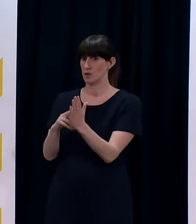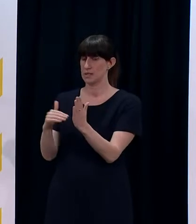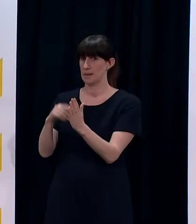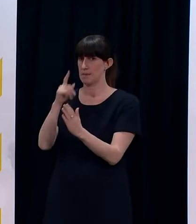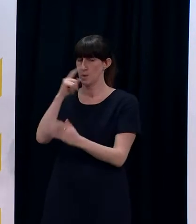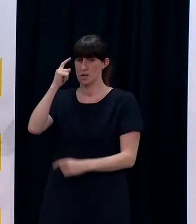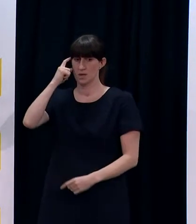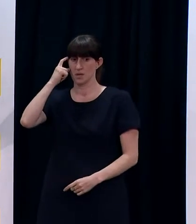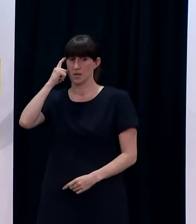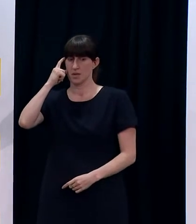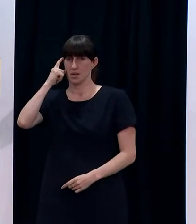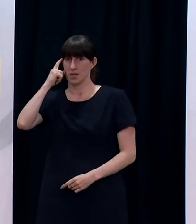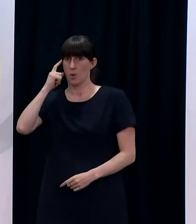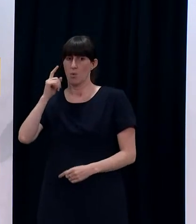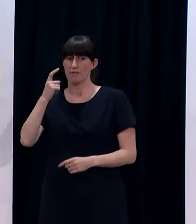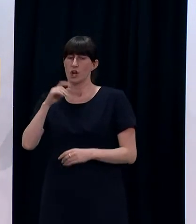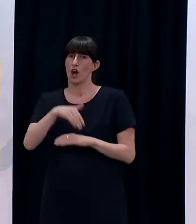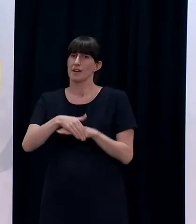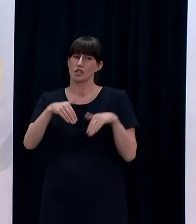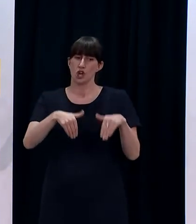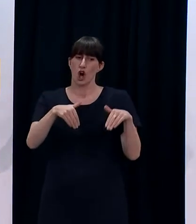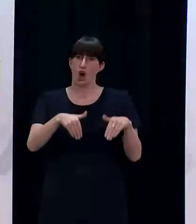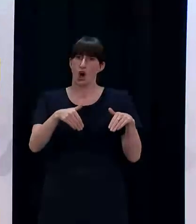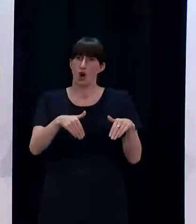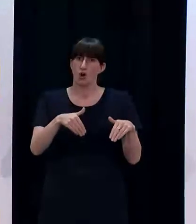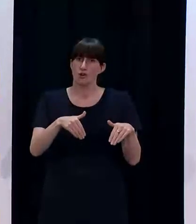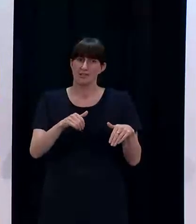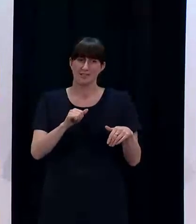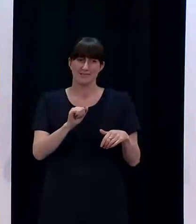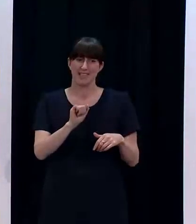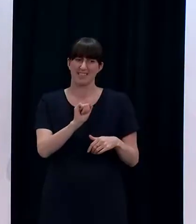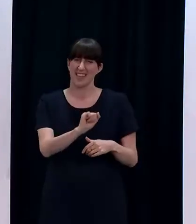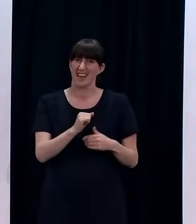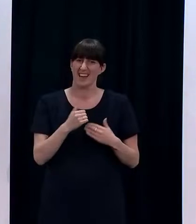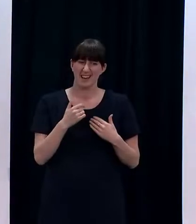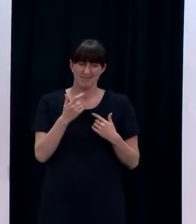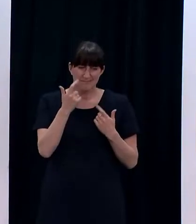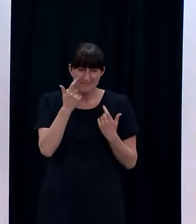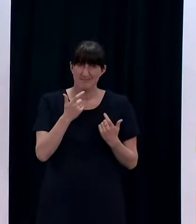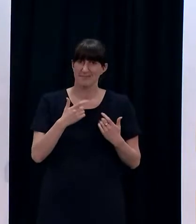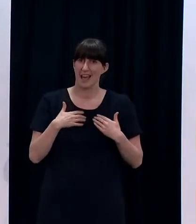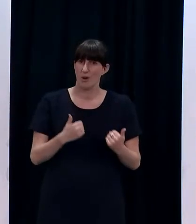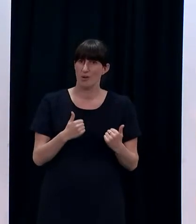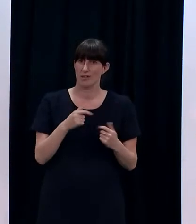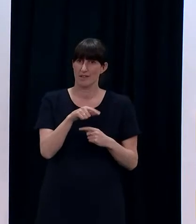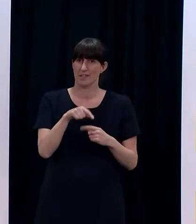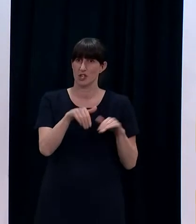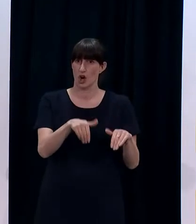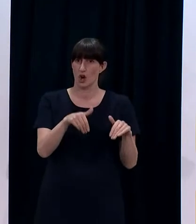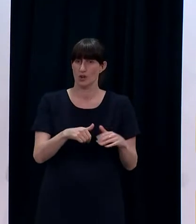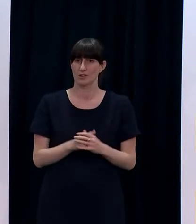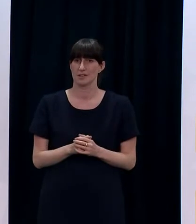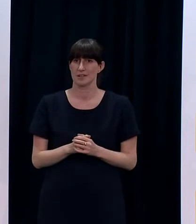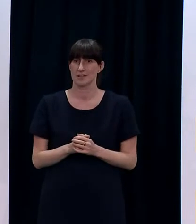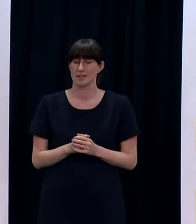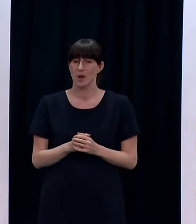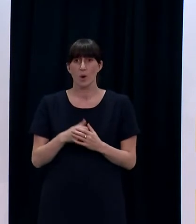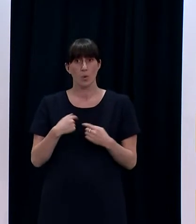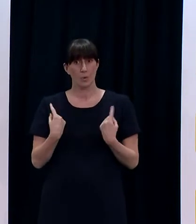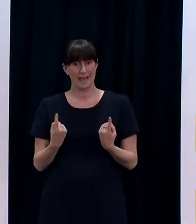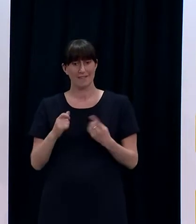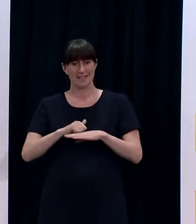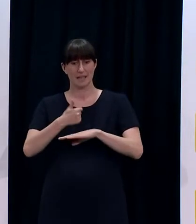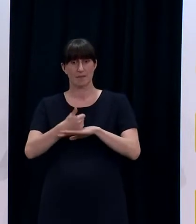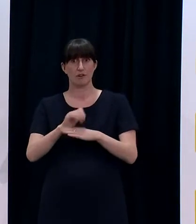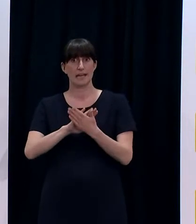very concerned about animal welfare. We have laid down some very clear markers about what we believe needs to change, and